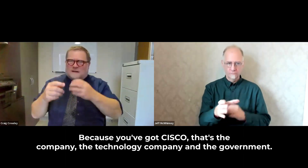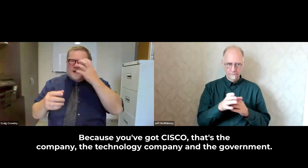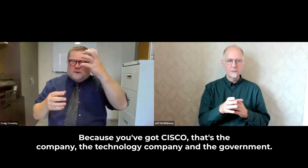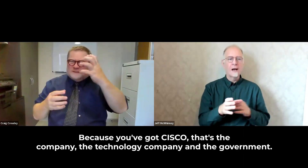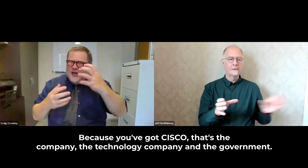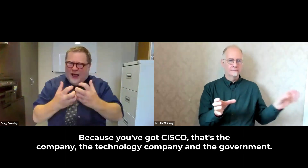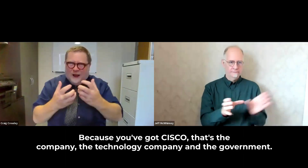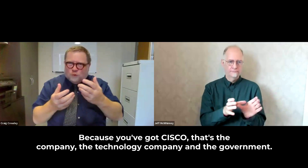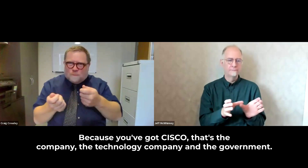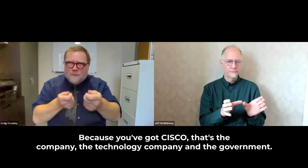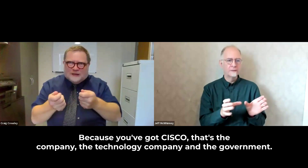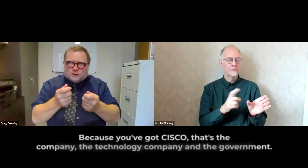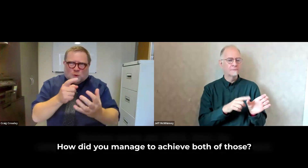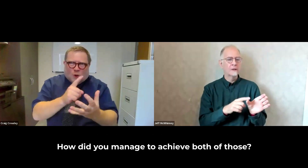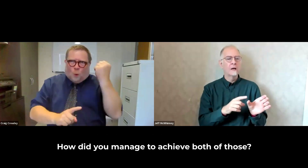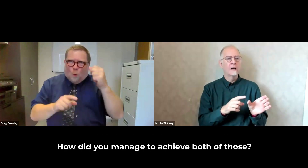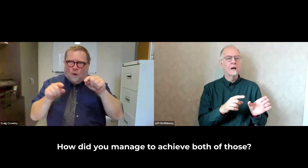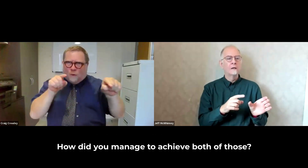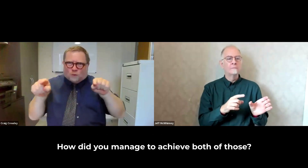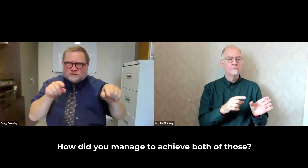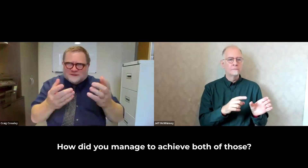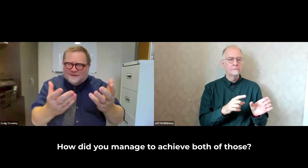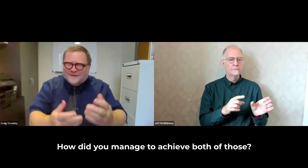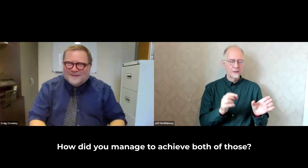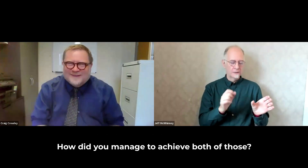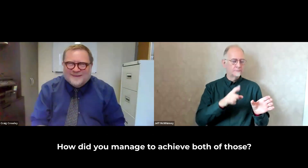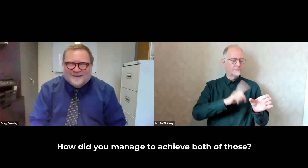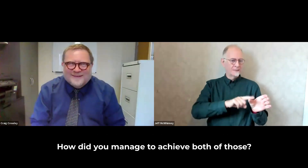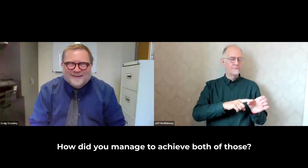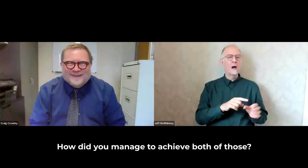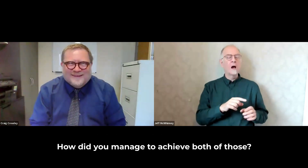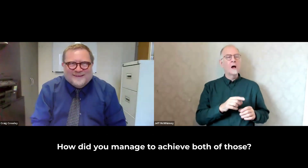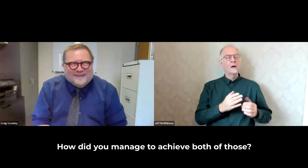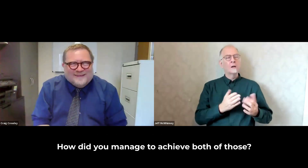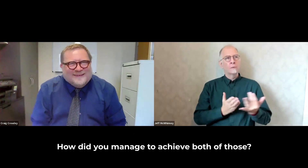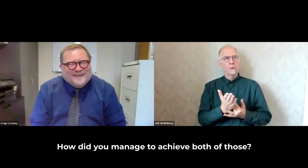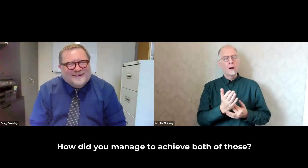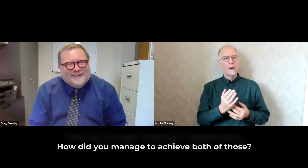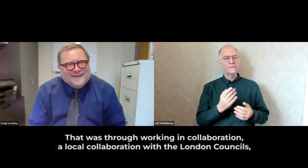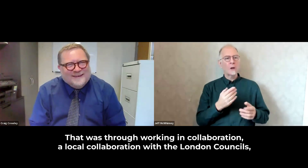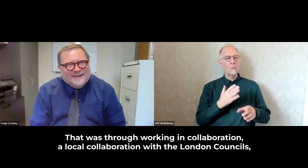the technology company, and the government. How did you manage to accrue both of those?